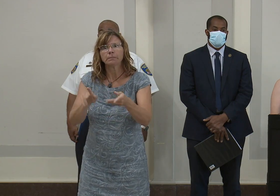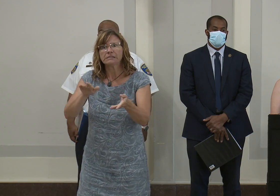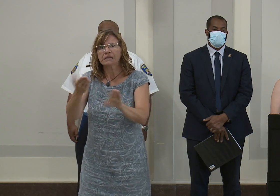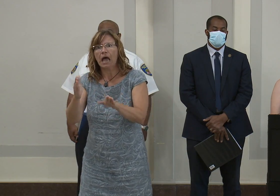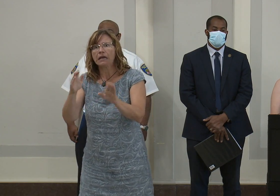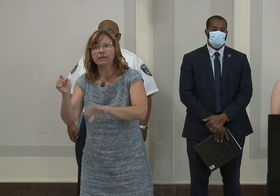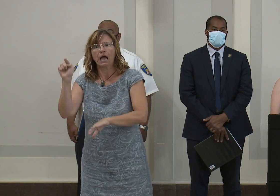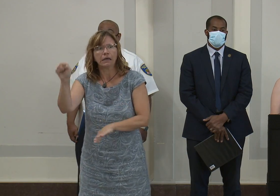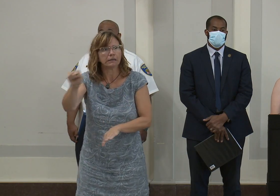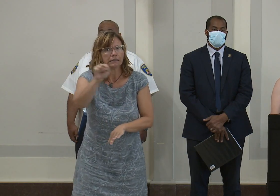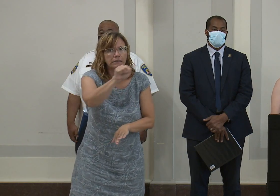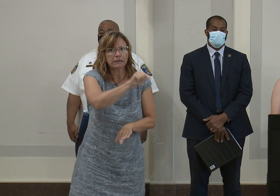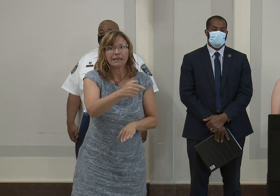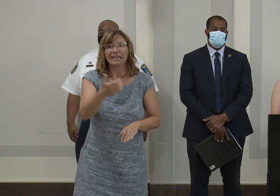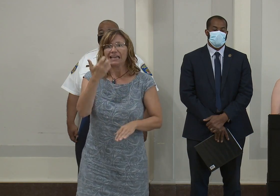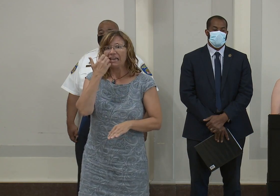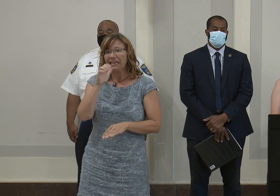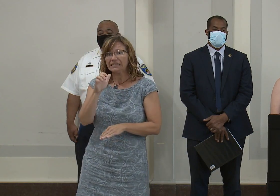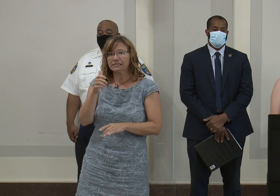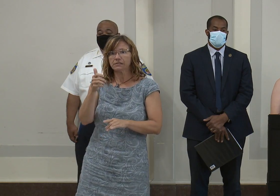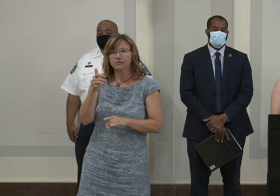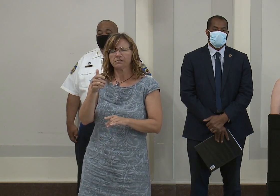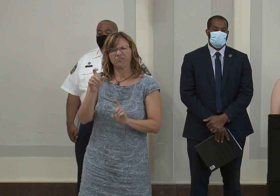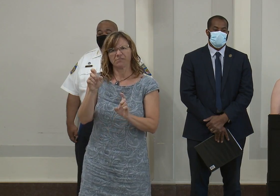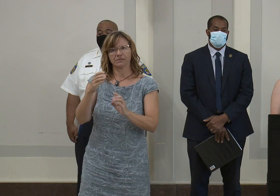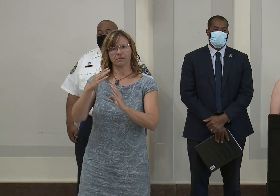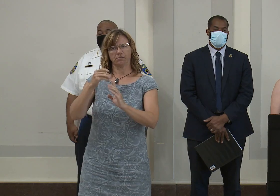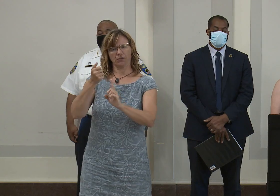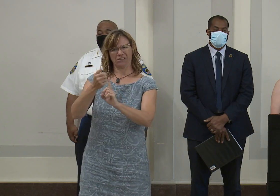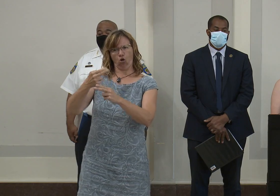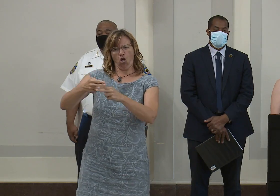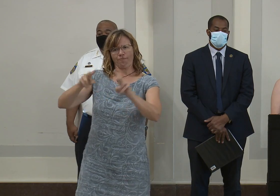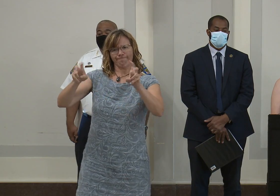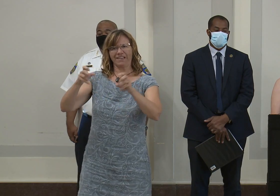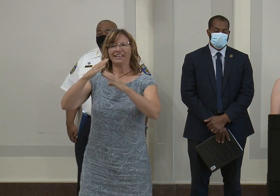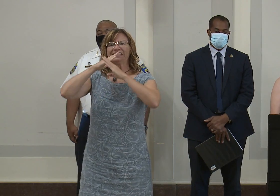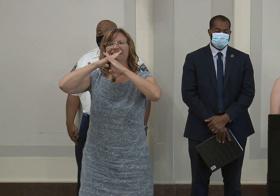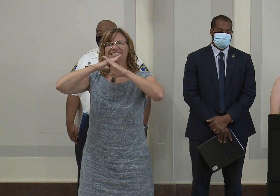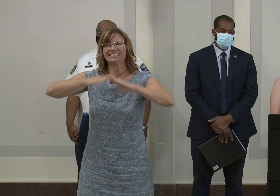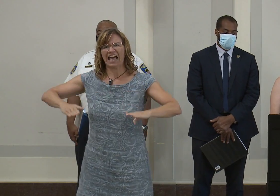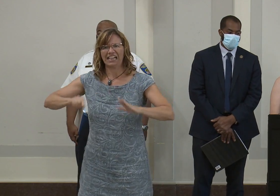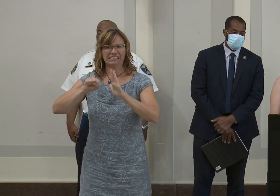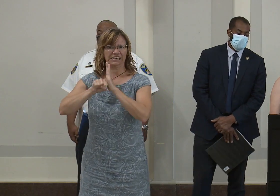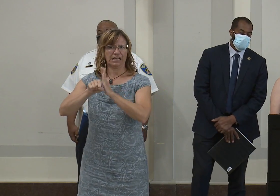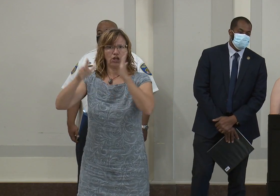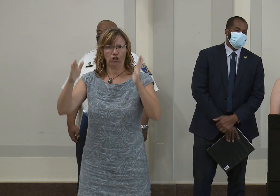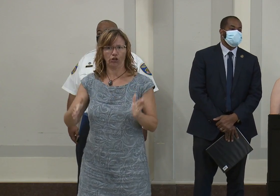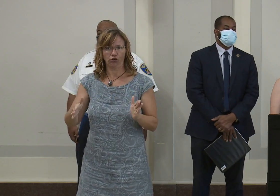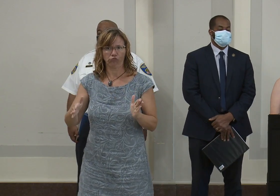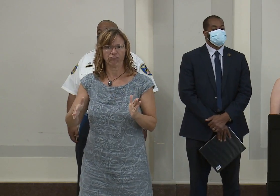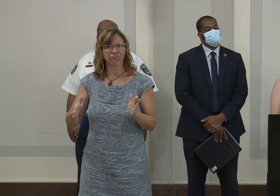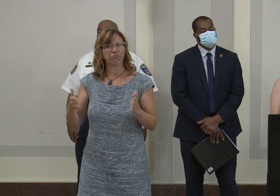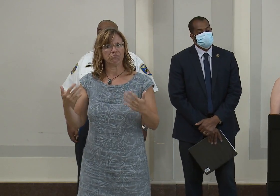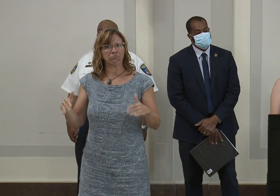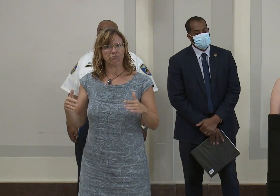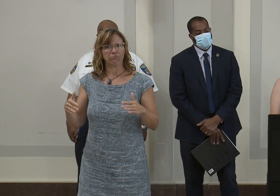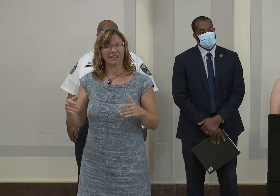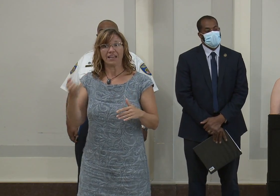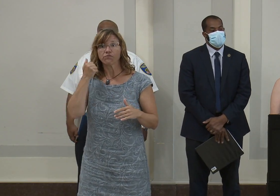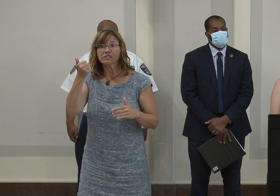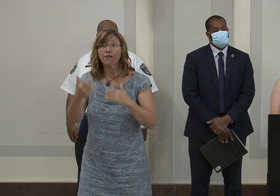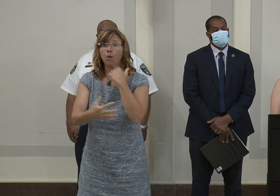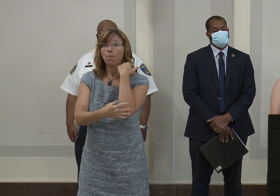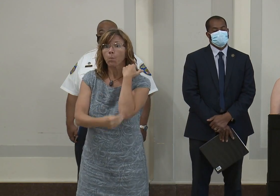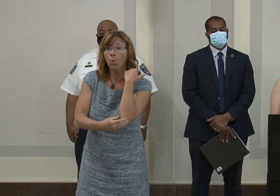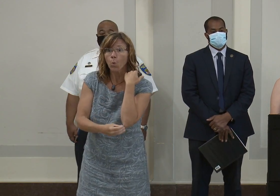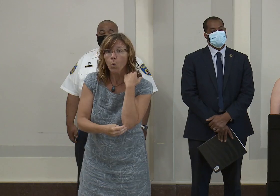especially affecting those with limited economic means or with significant chronic illness. Baltimore experienced above-average